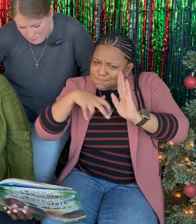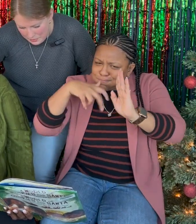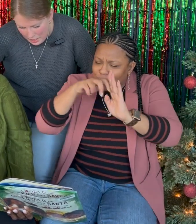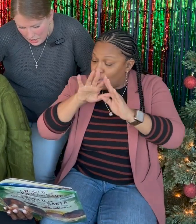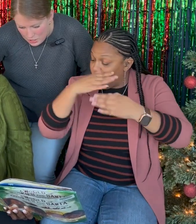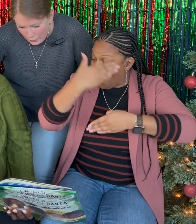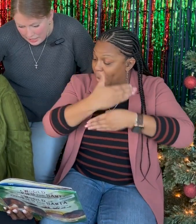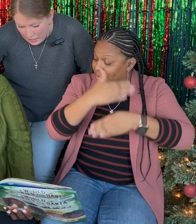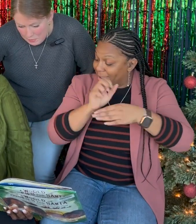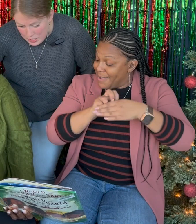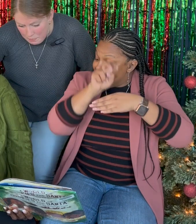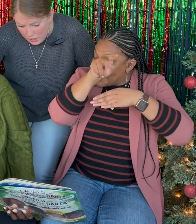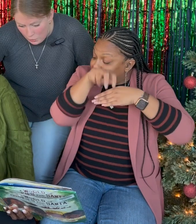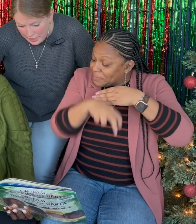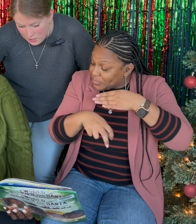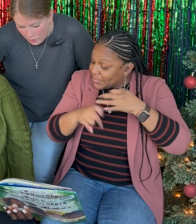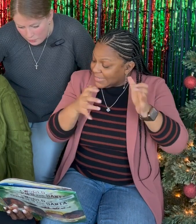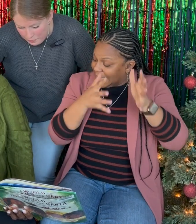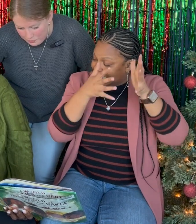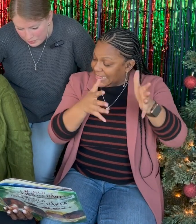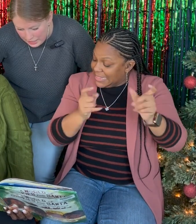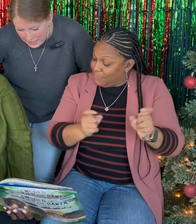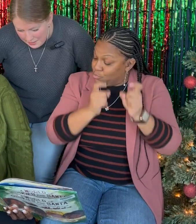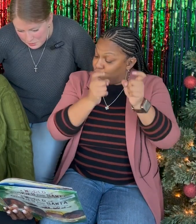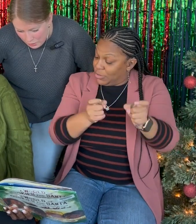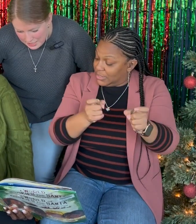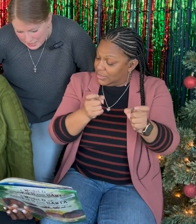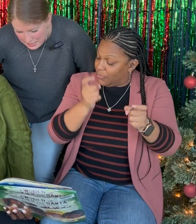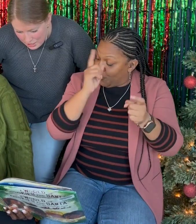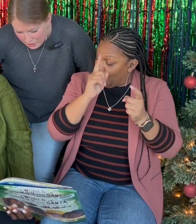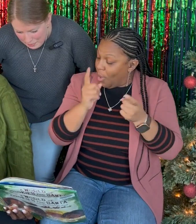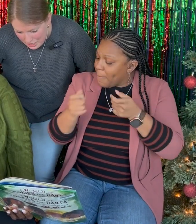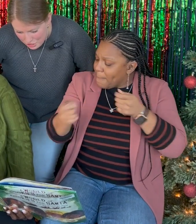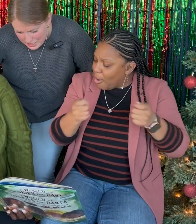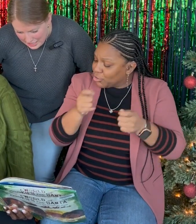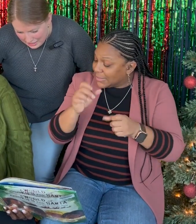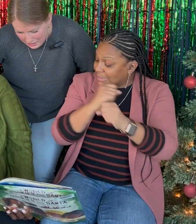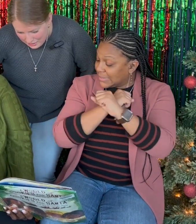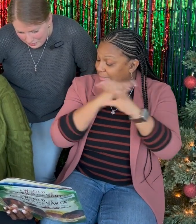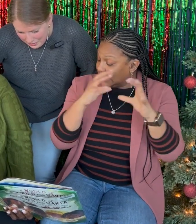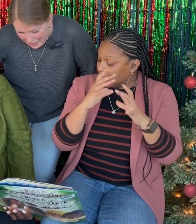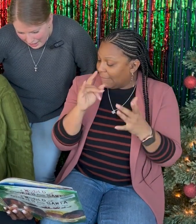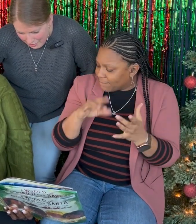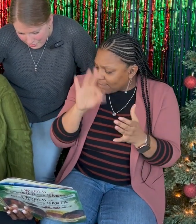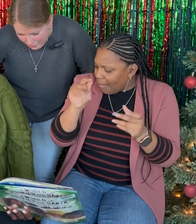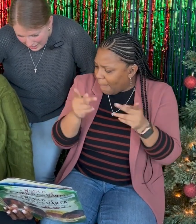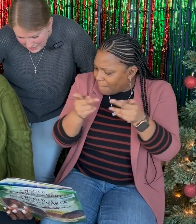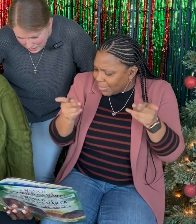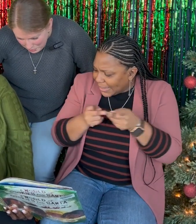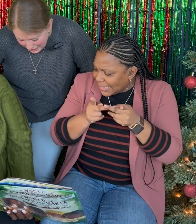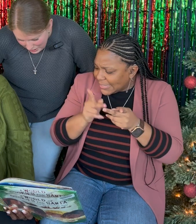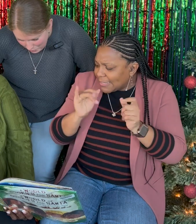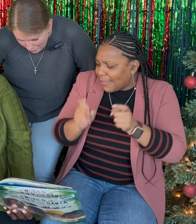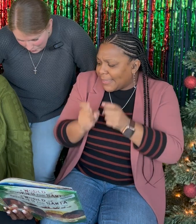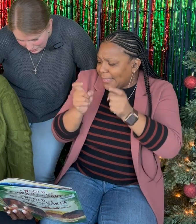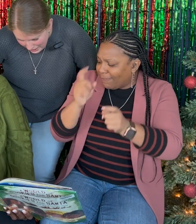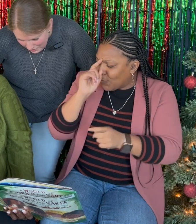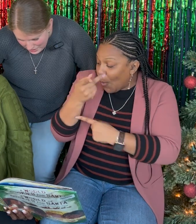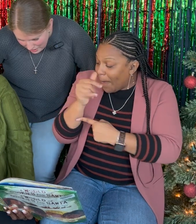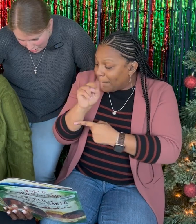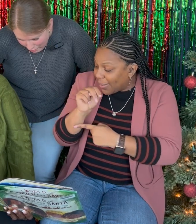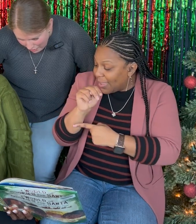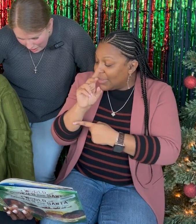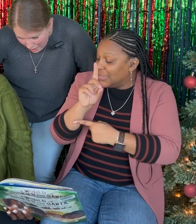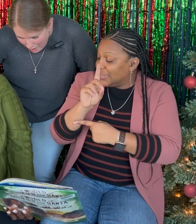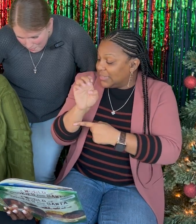Christmas. So he climbs up on a window. He leaves presents near the manger scene and finds a plate with